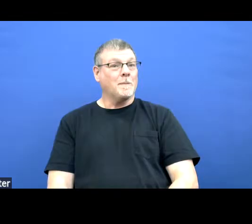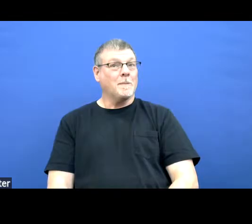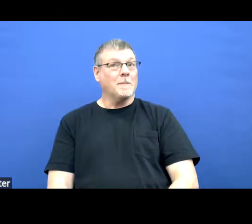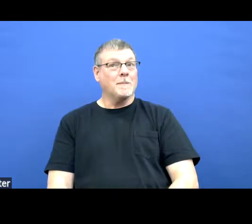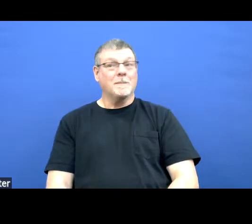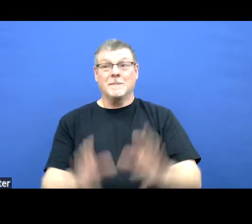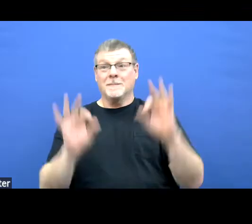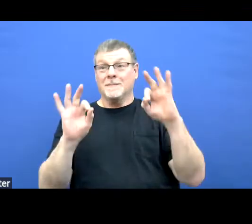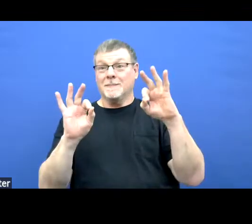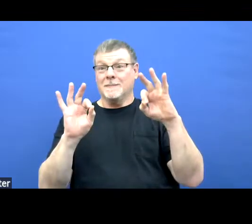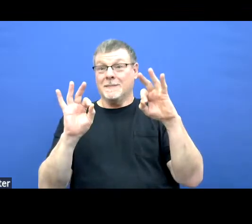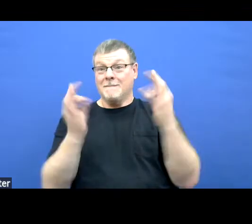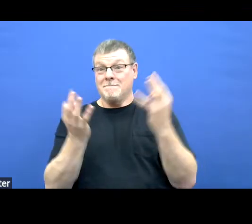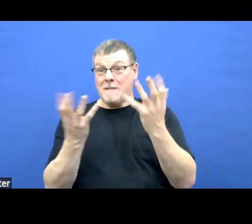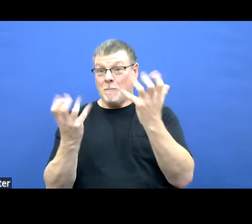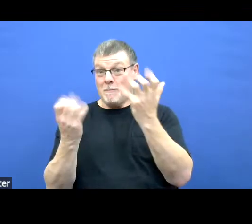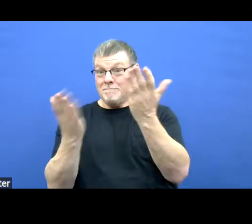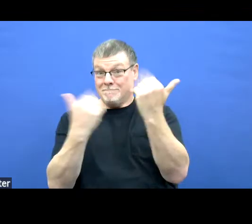Anyone?